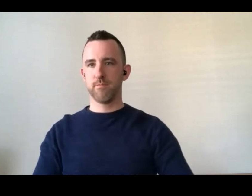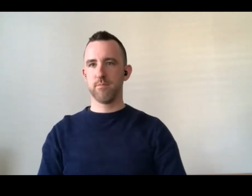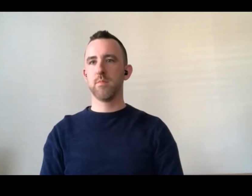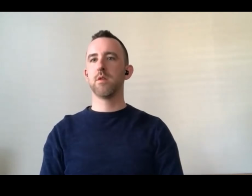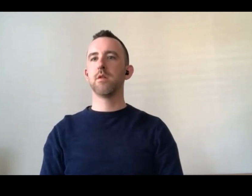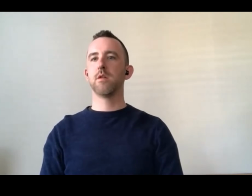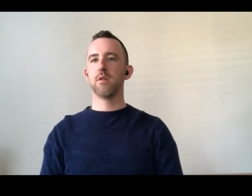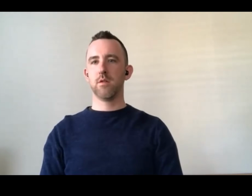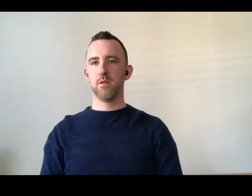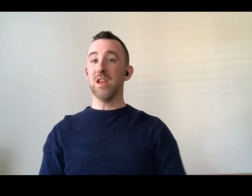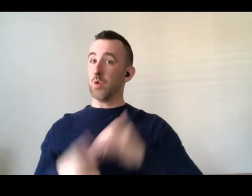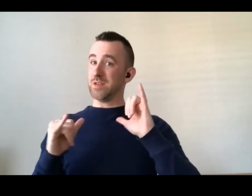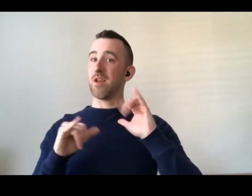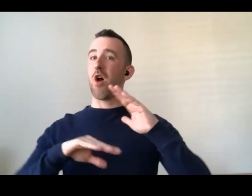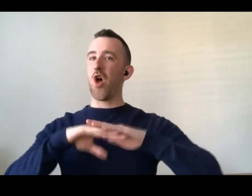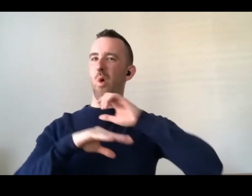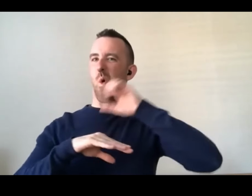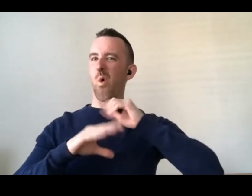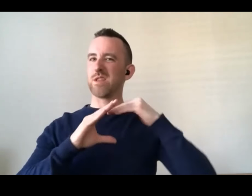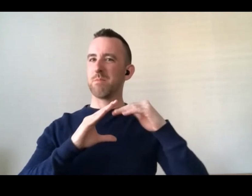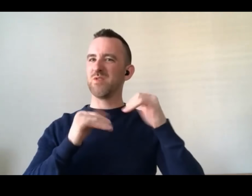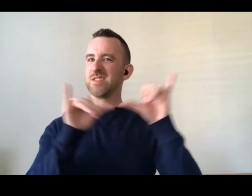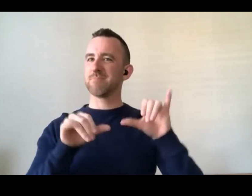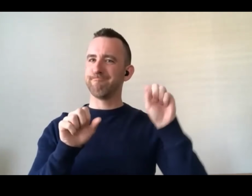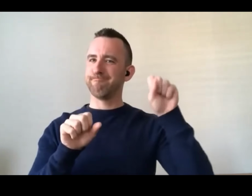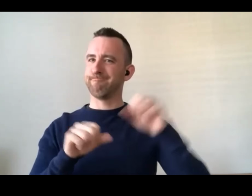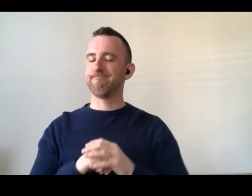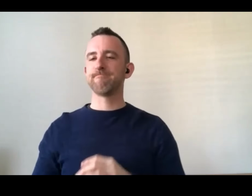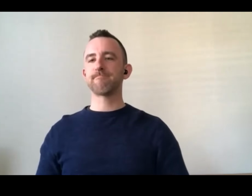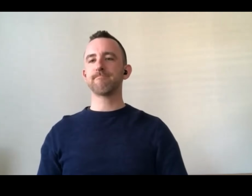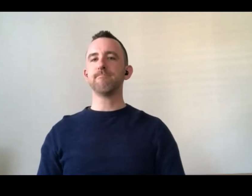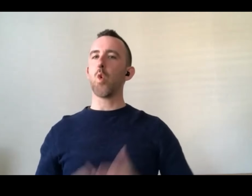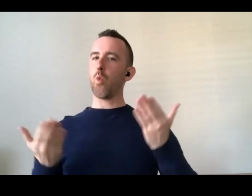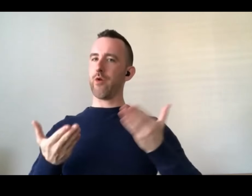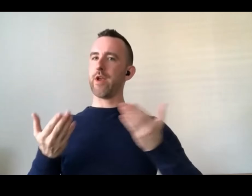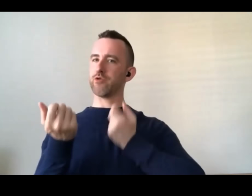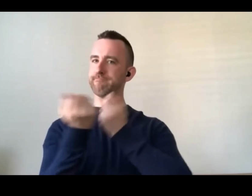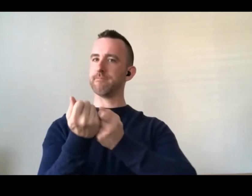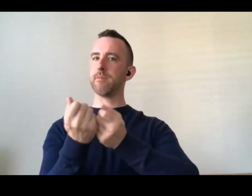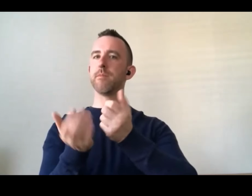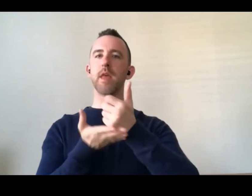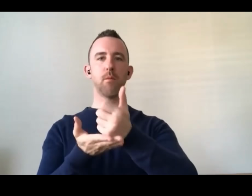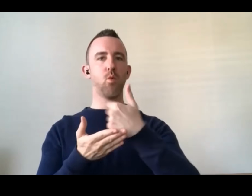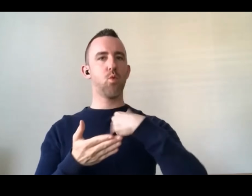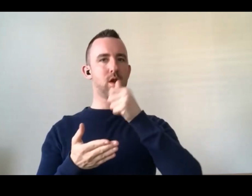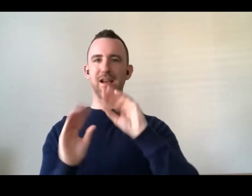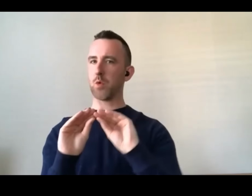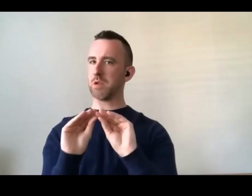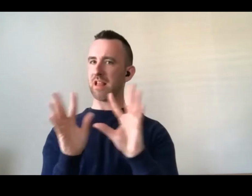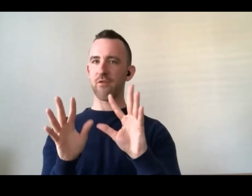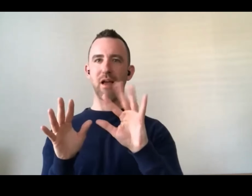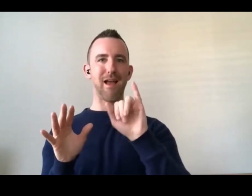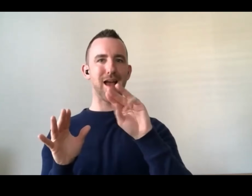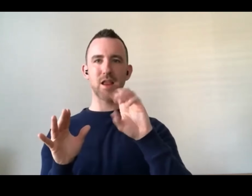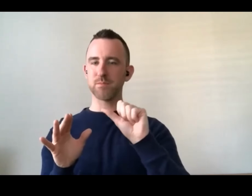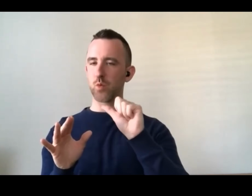support@GISHWHES. Yes, we are still on the old email systems. We're here to help. We will not be clarifying items. We may not